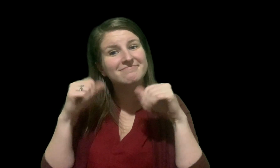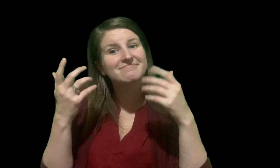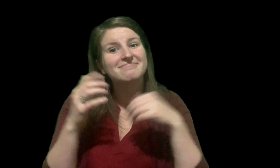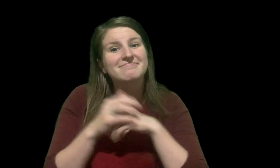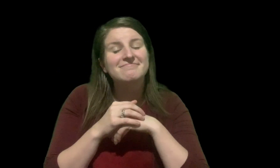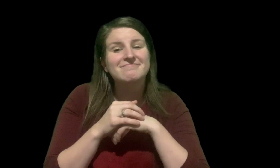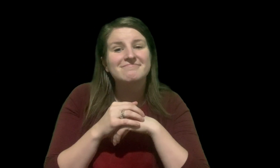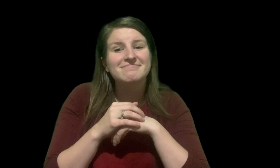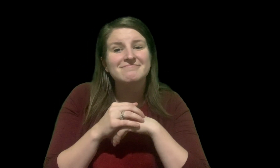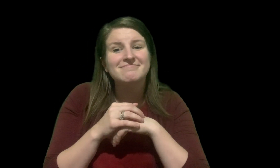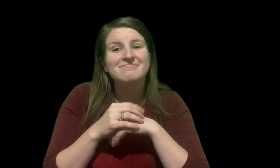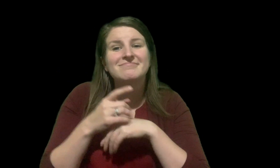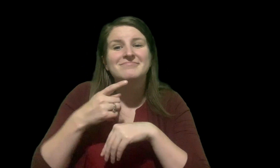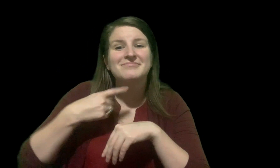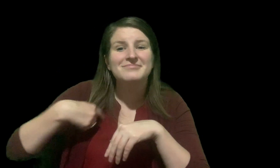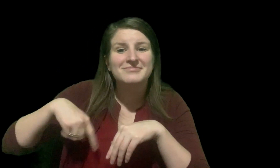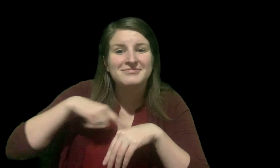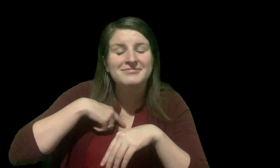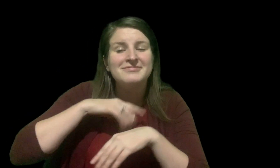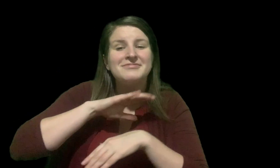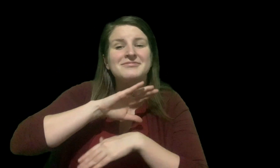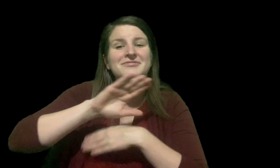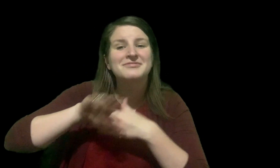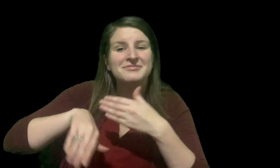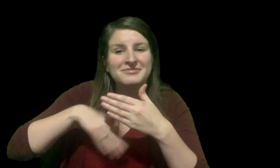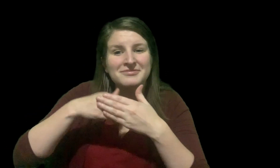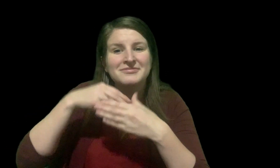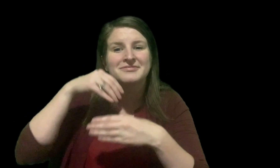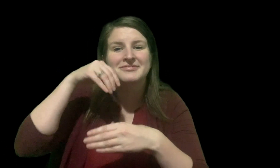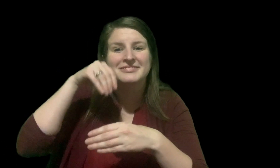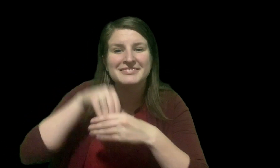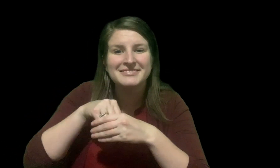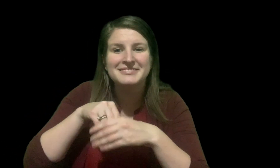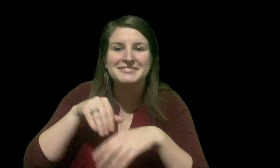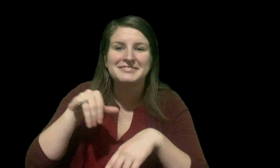questions, make comments. That's fine, because you are learning how to sign.